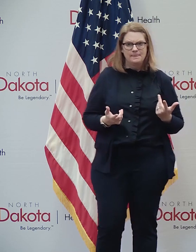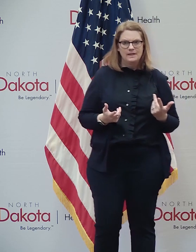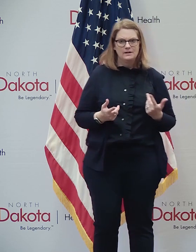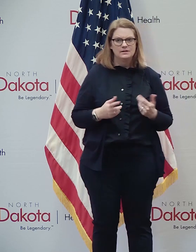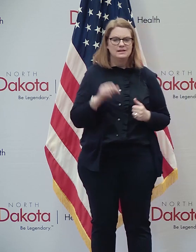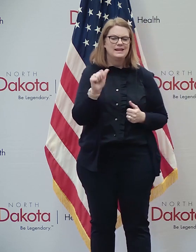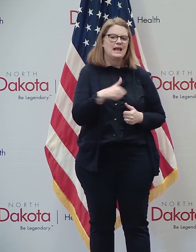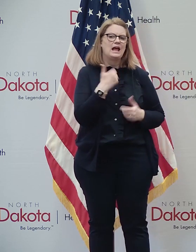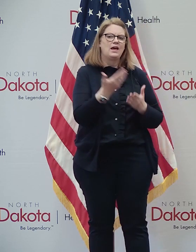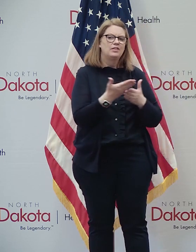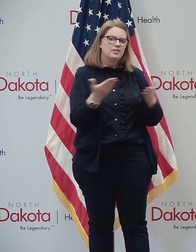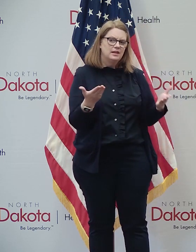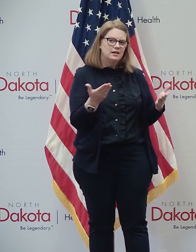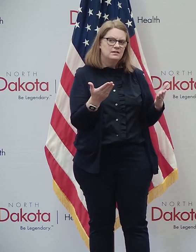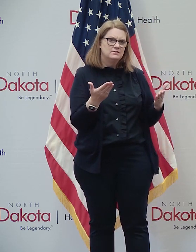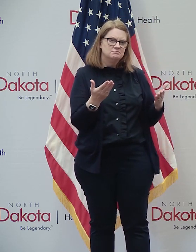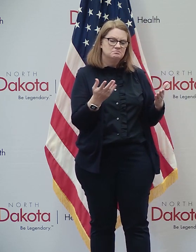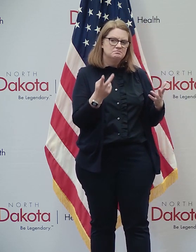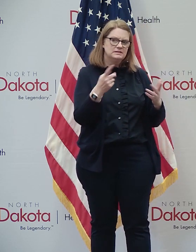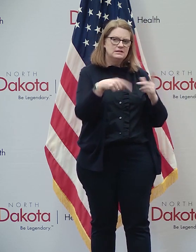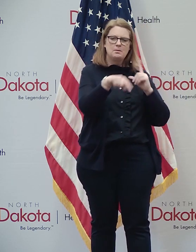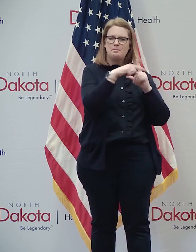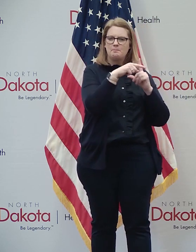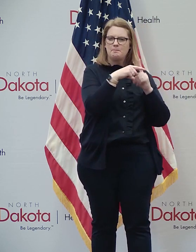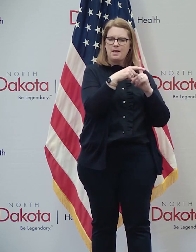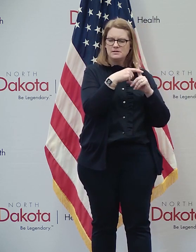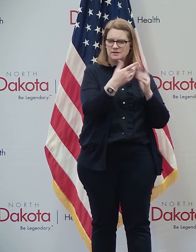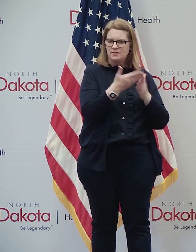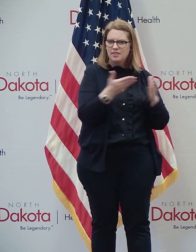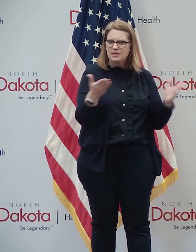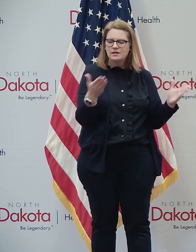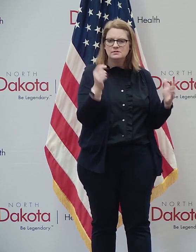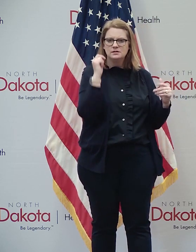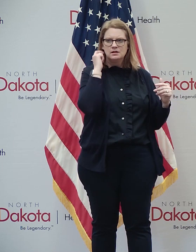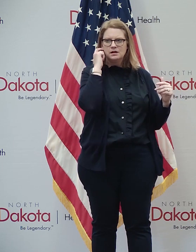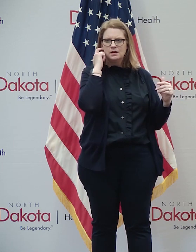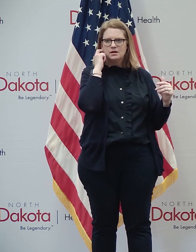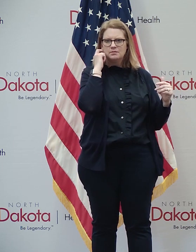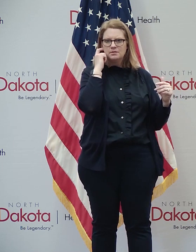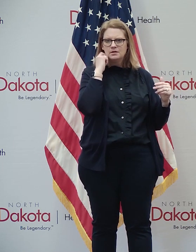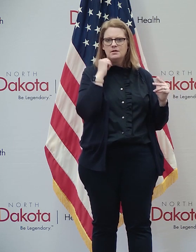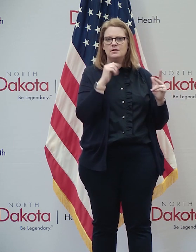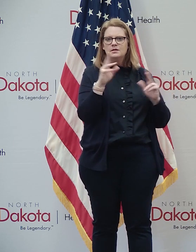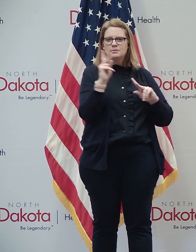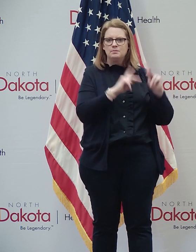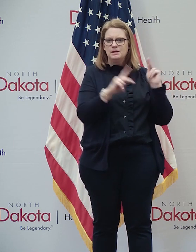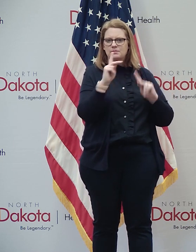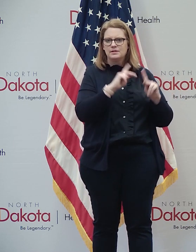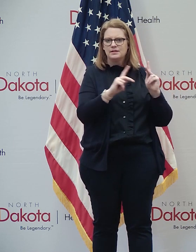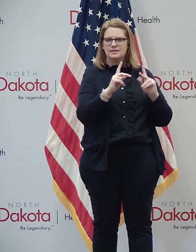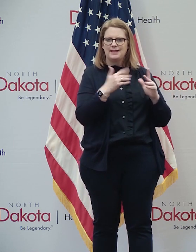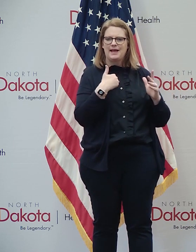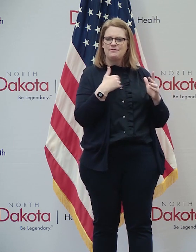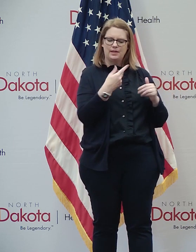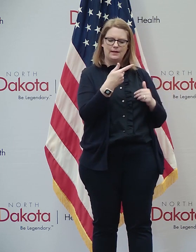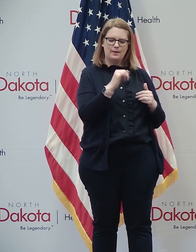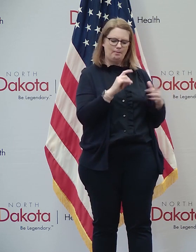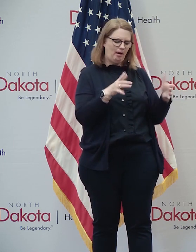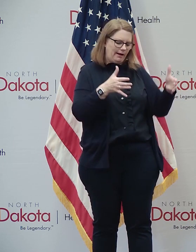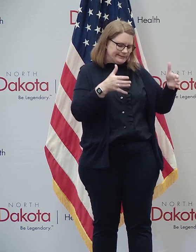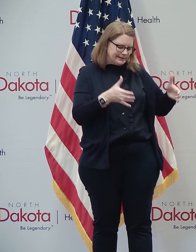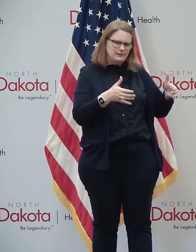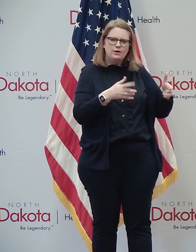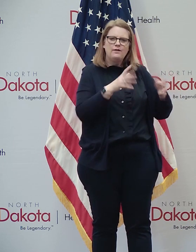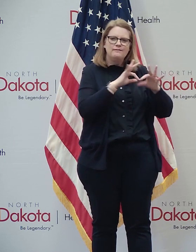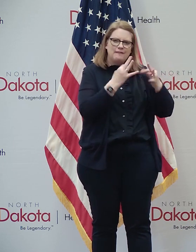we know that this disease can lead to death, and so we again want to protect those people. So I'd say yes, it still does